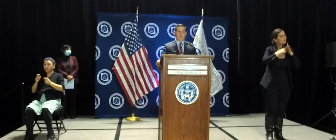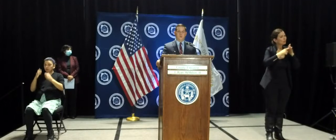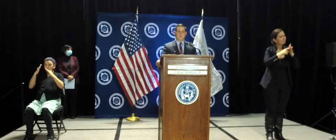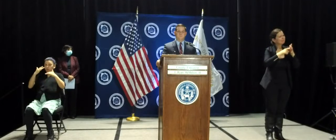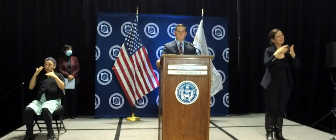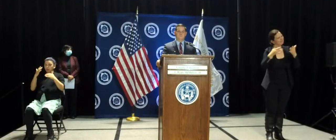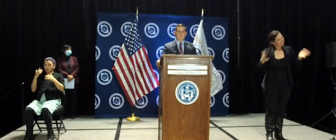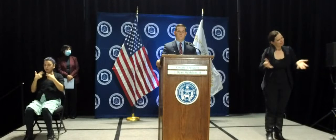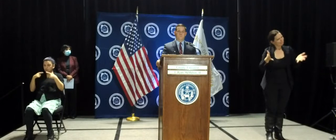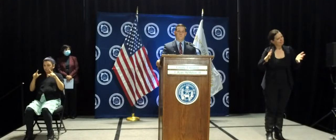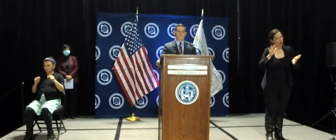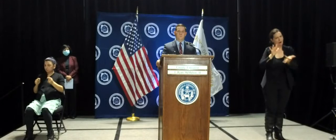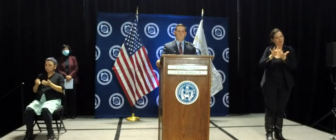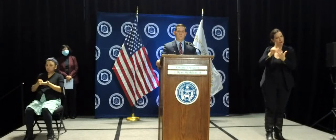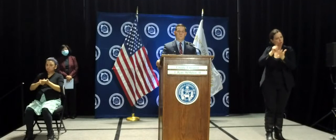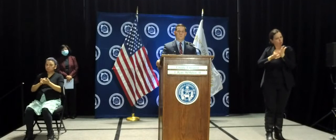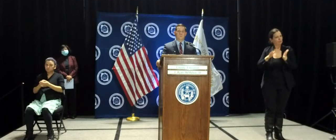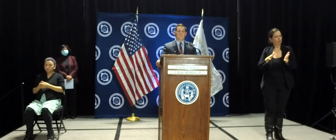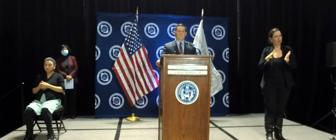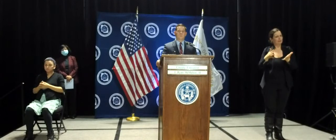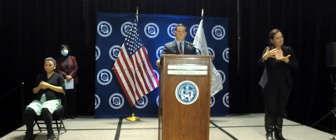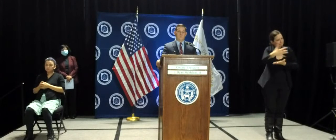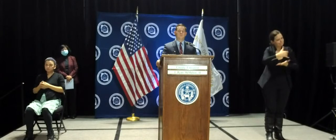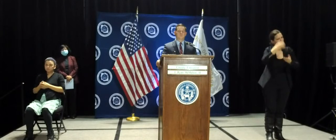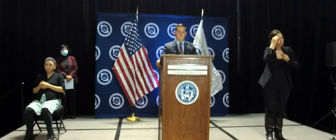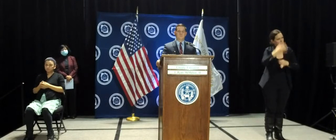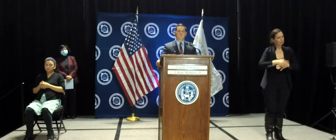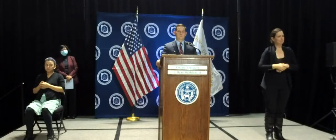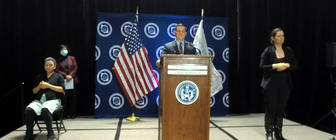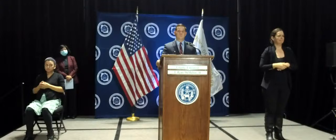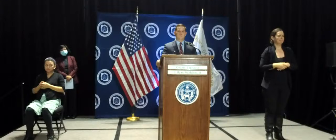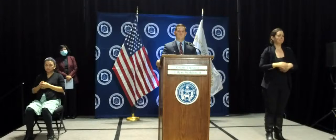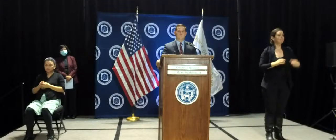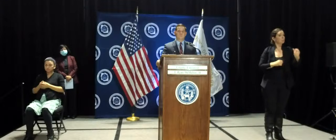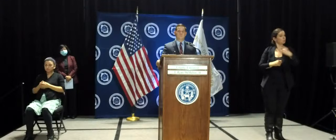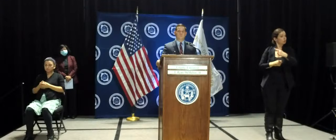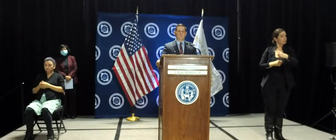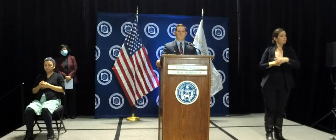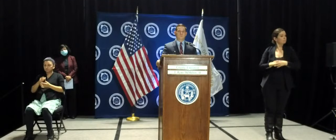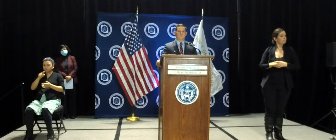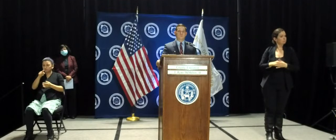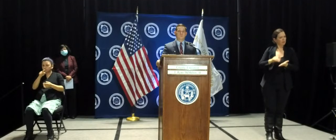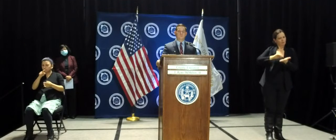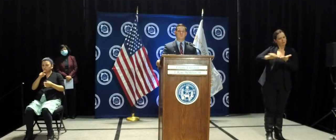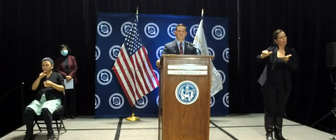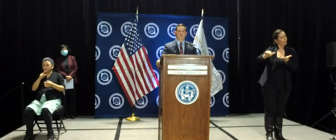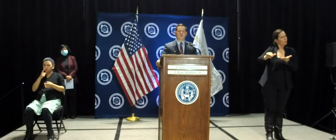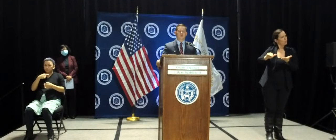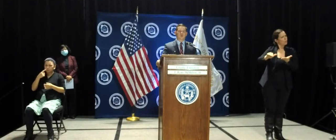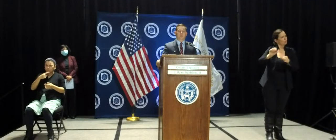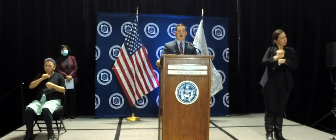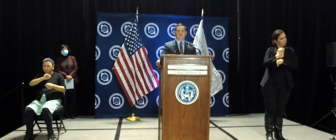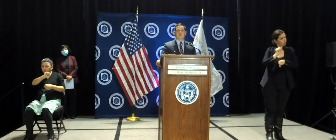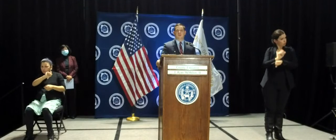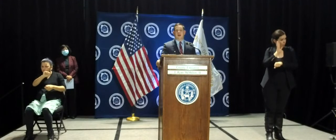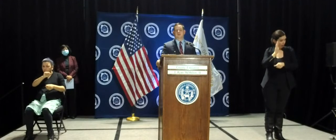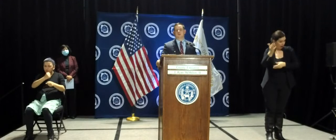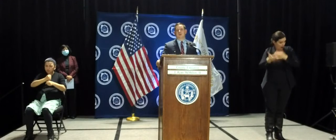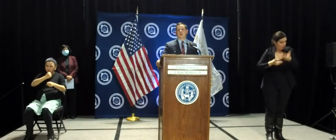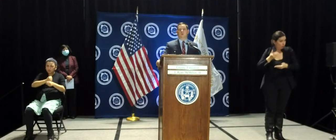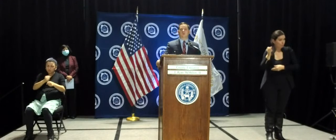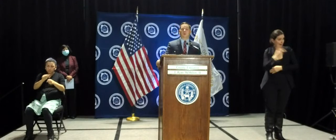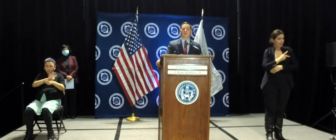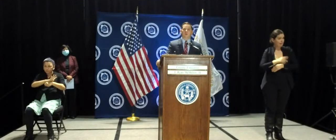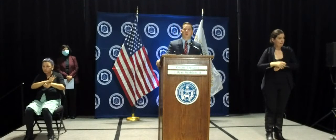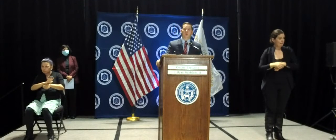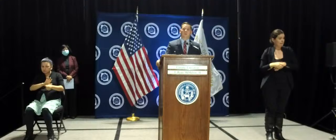below 1%. With the furloughed workers that you're offering to help, have you gotten any yet? So there's a process for that. So